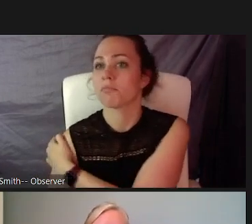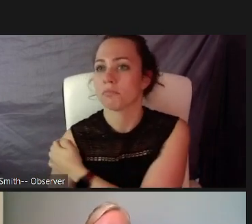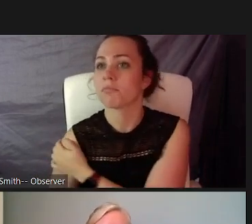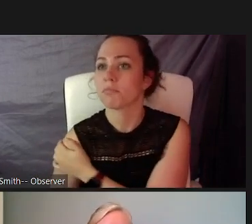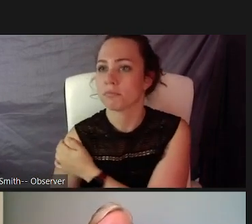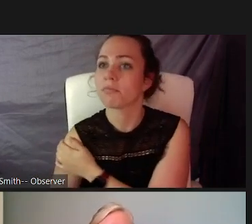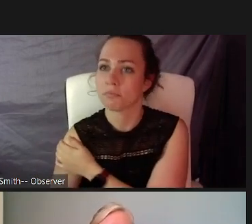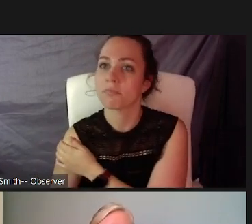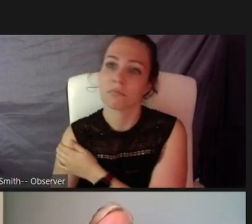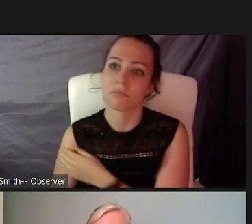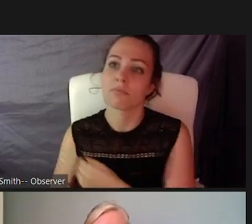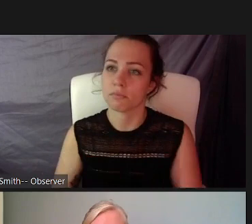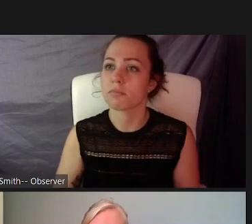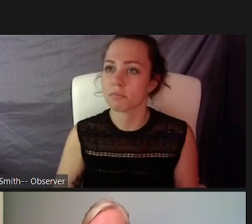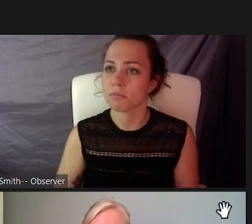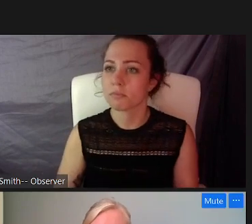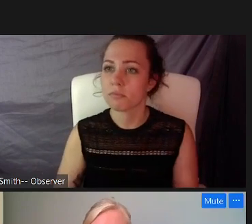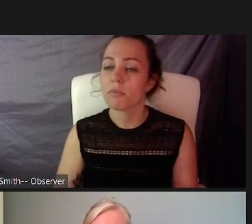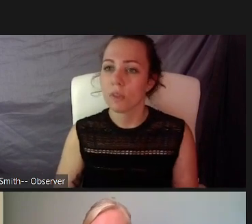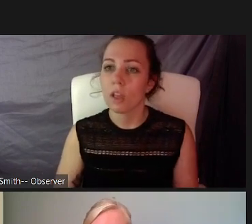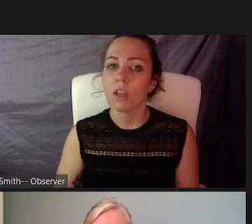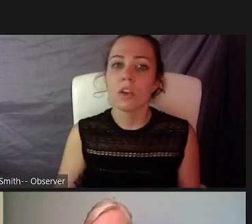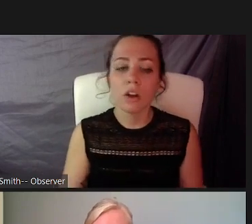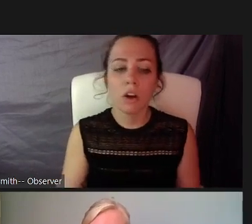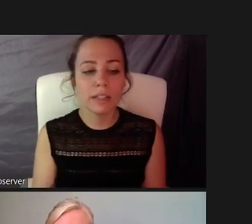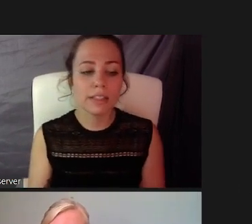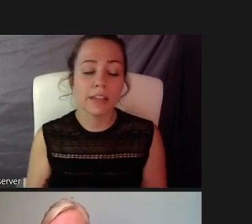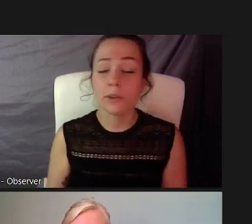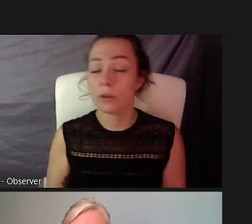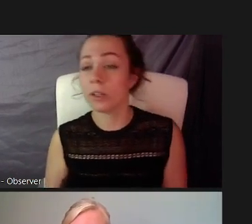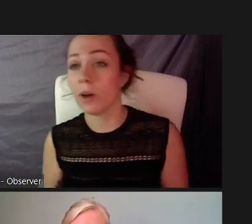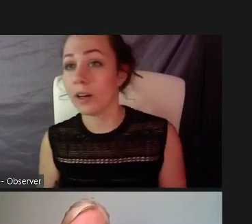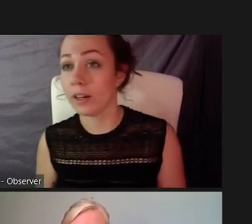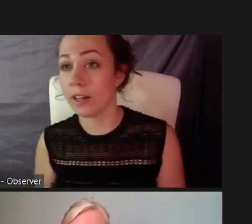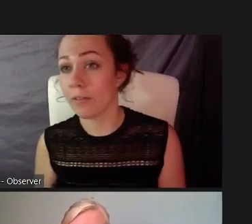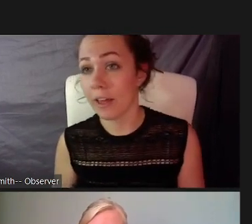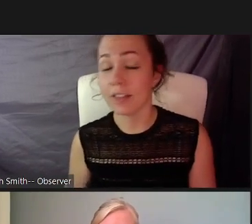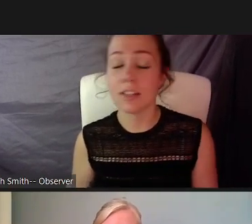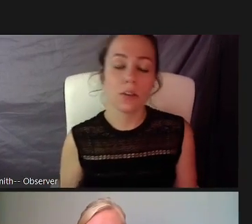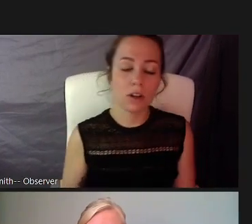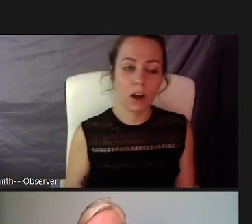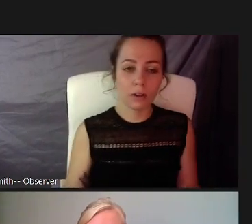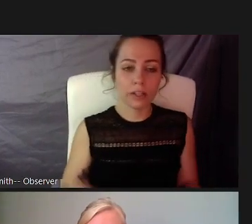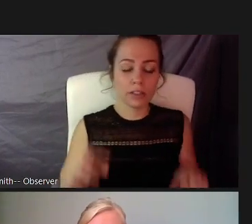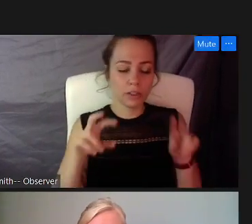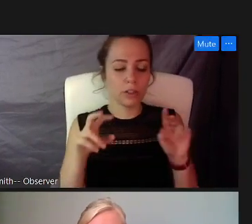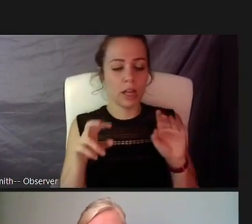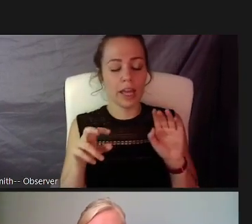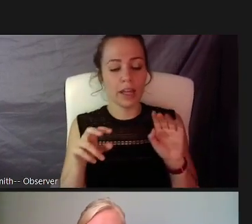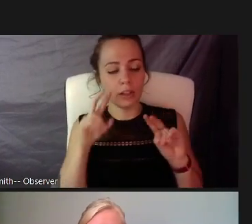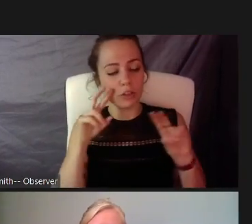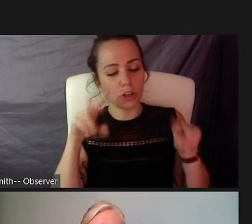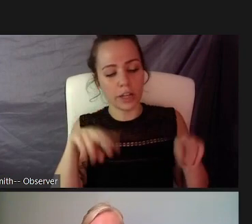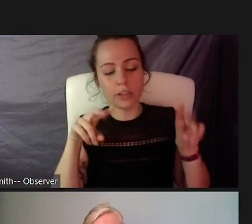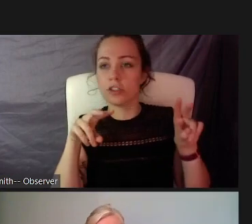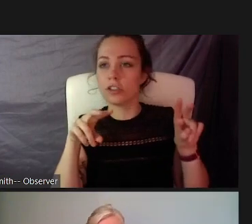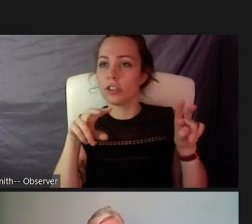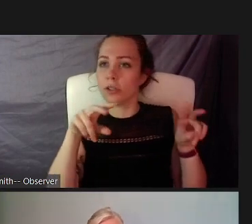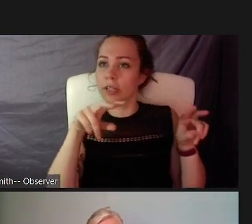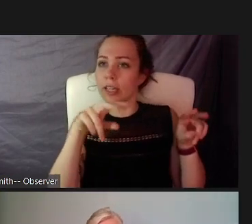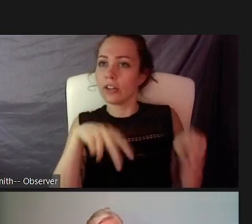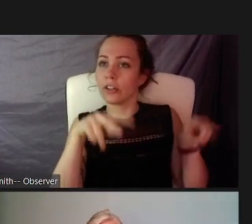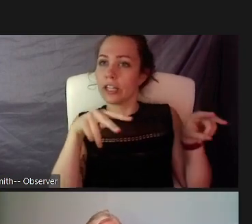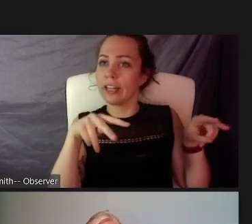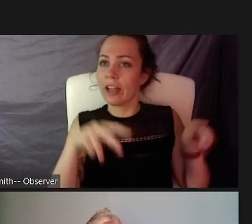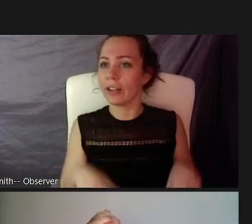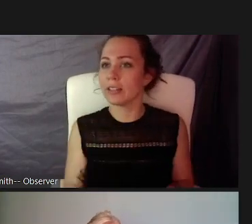both, work. You can always, if you really wanted to get fancy, you could always do like judge too,